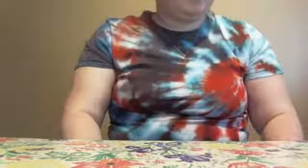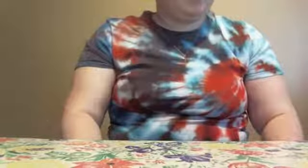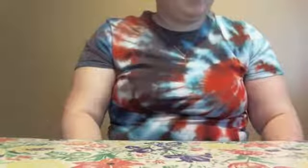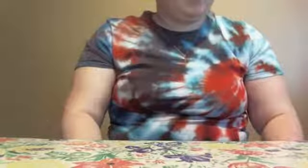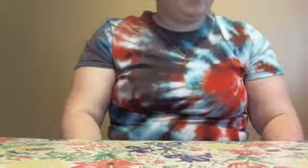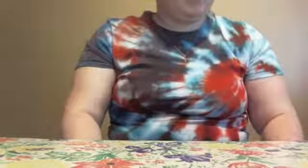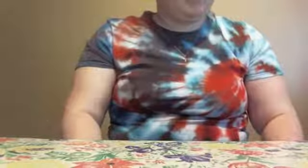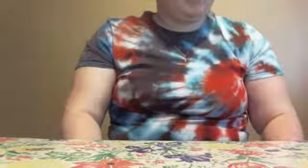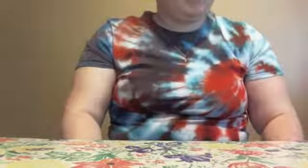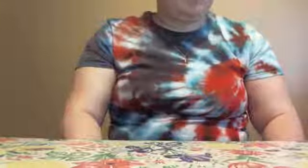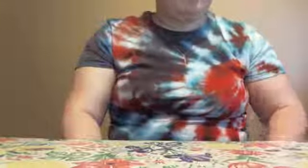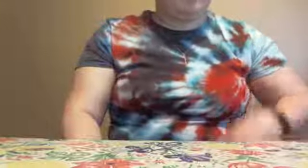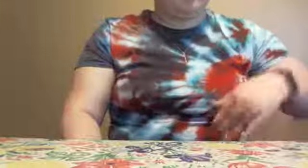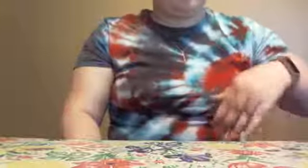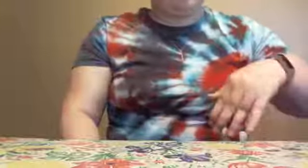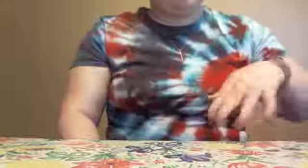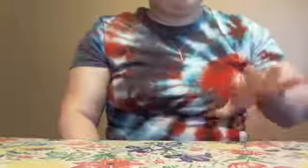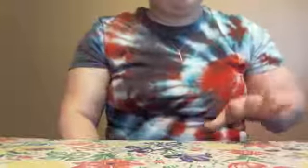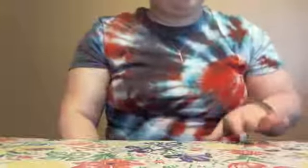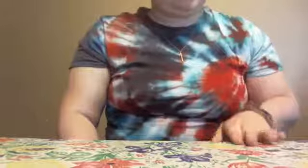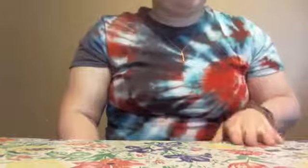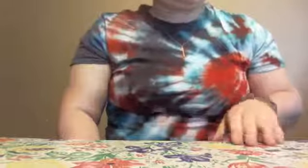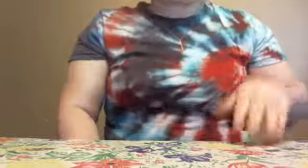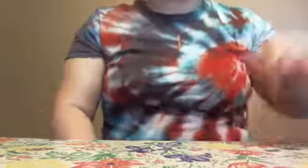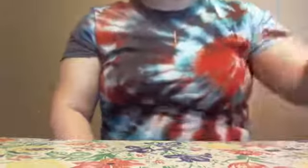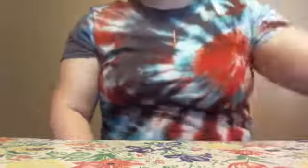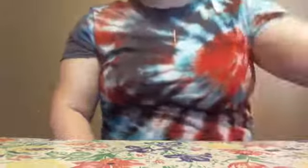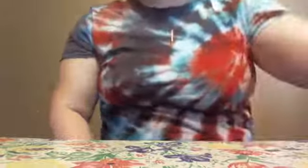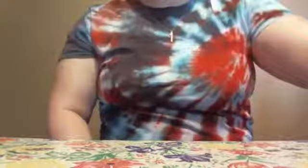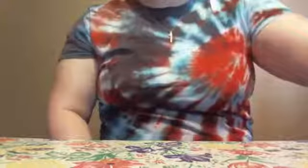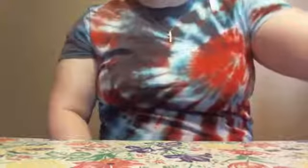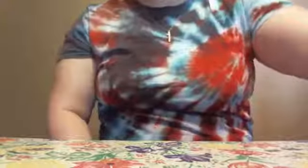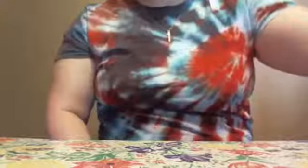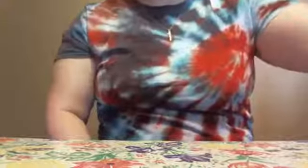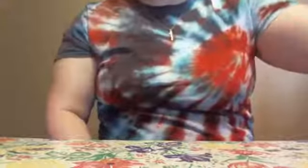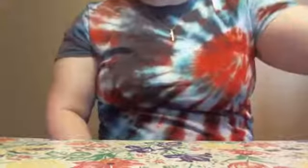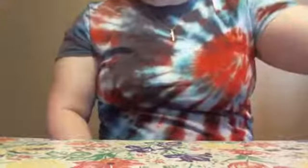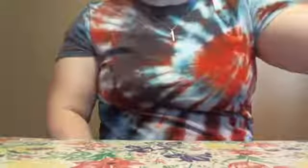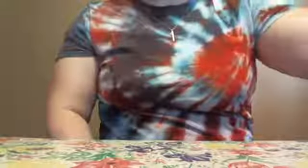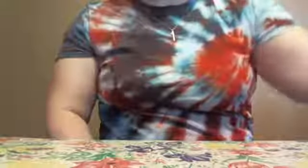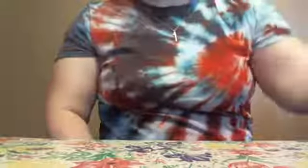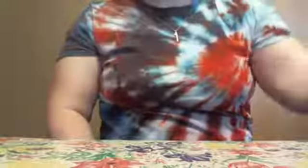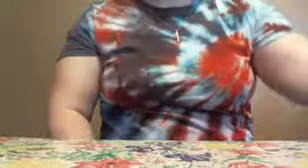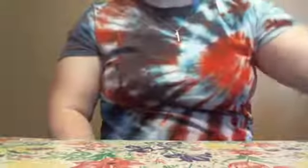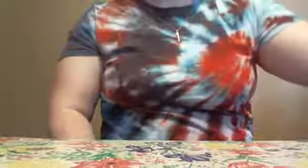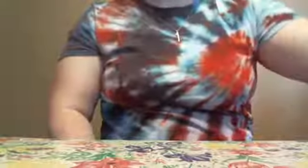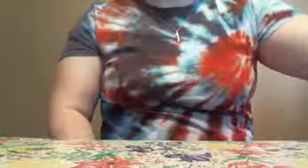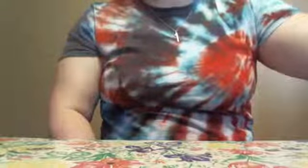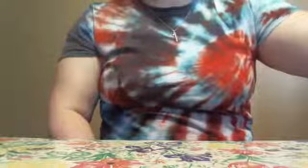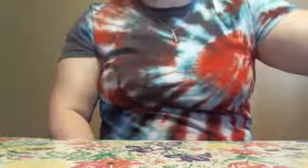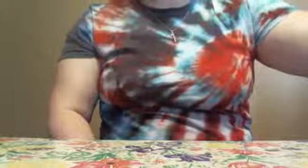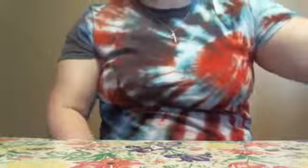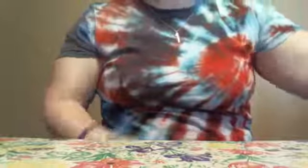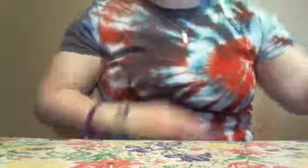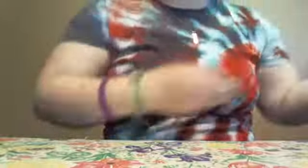do is we are going to do fruits and